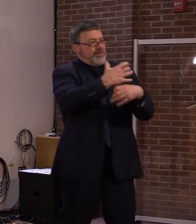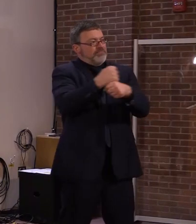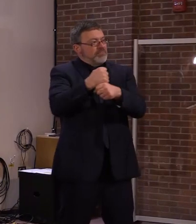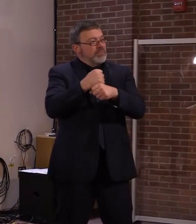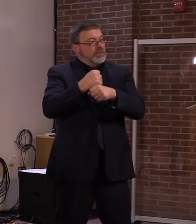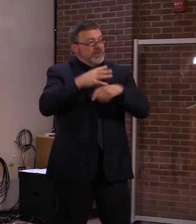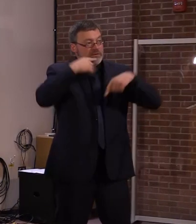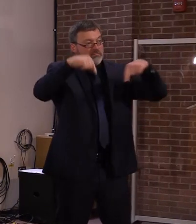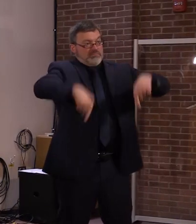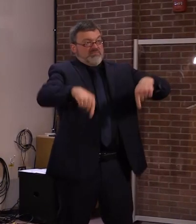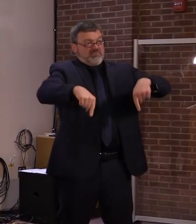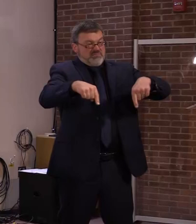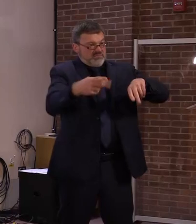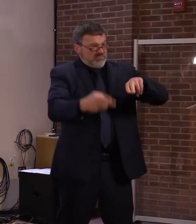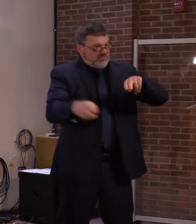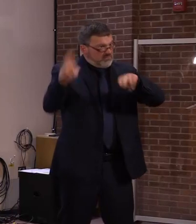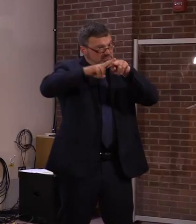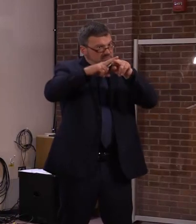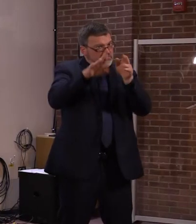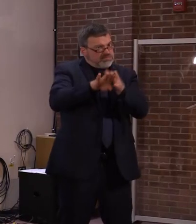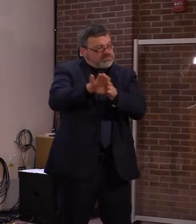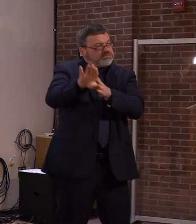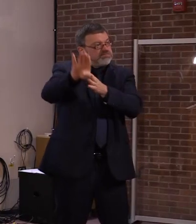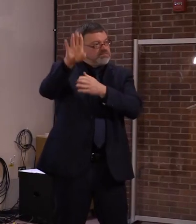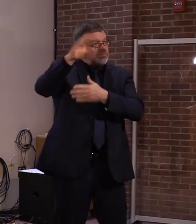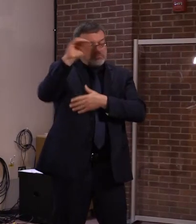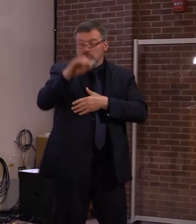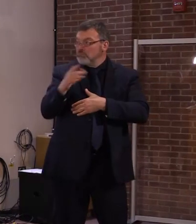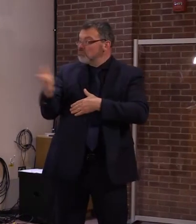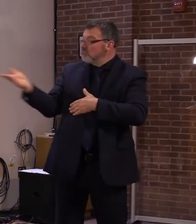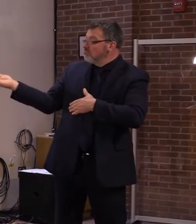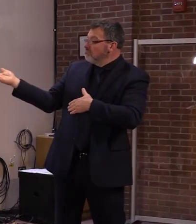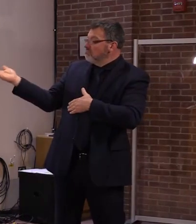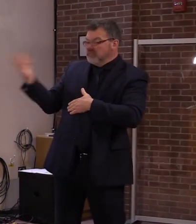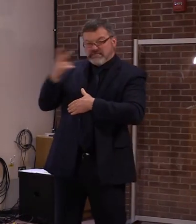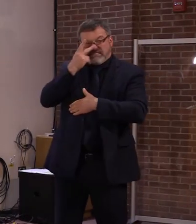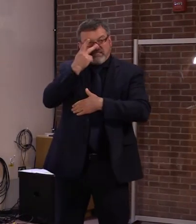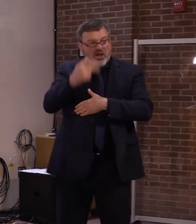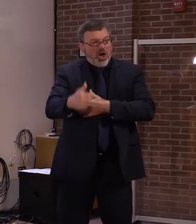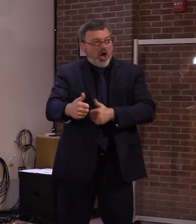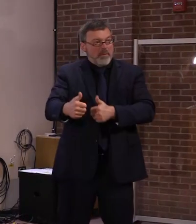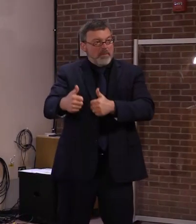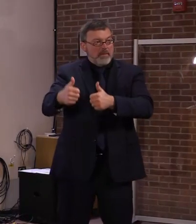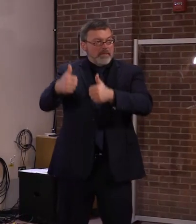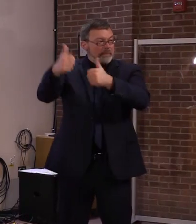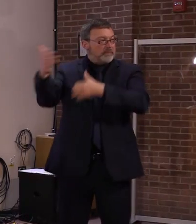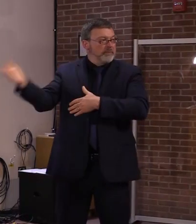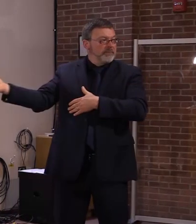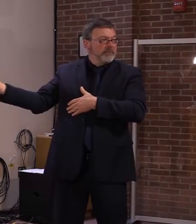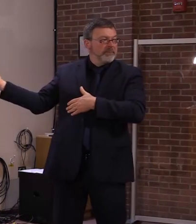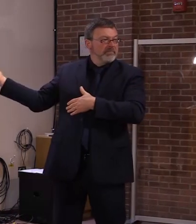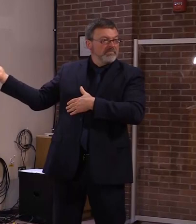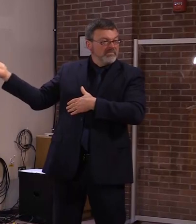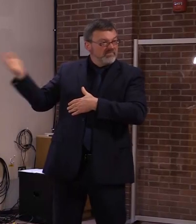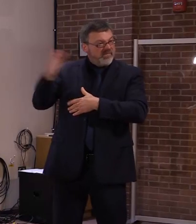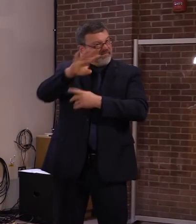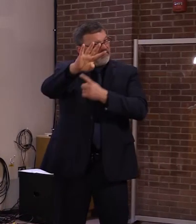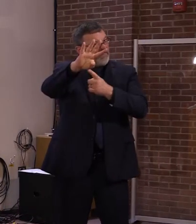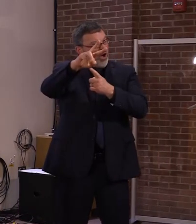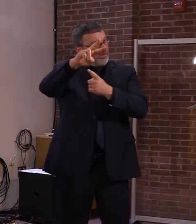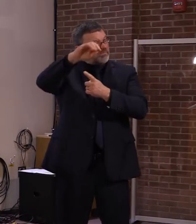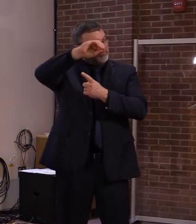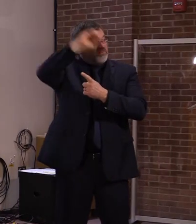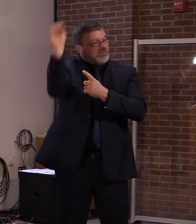governor said, we did see an increase in our seven-day average this week, increasing 42% from where we stood